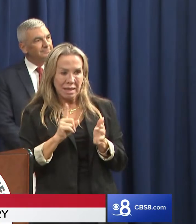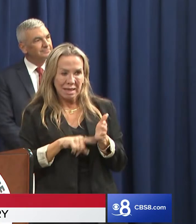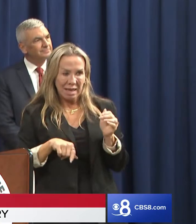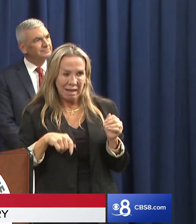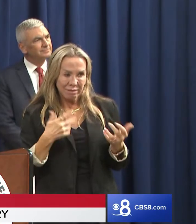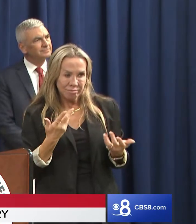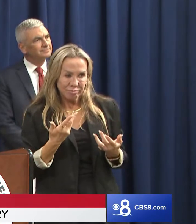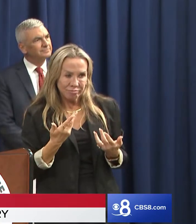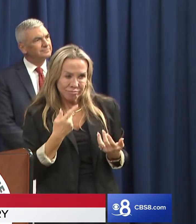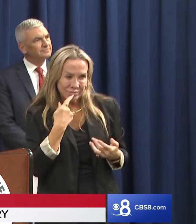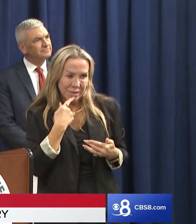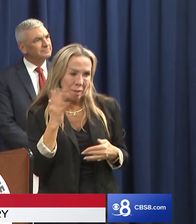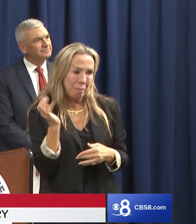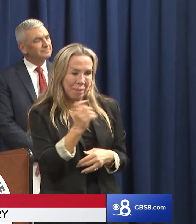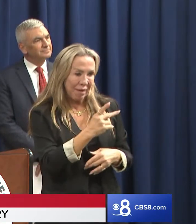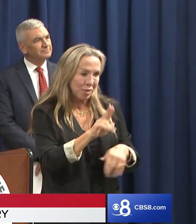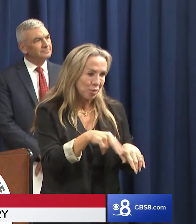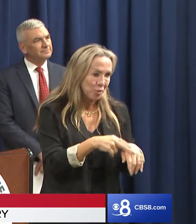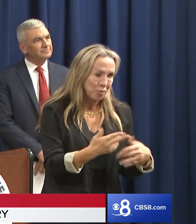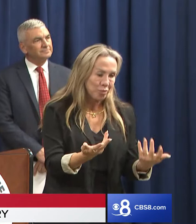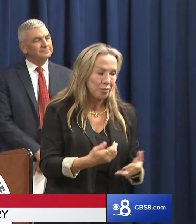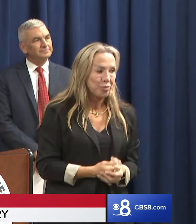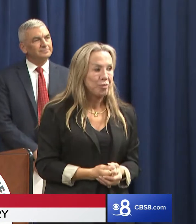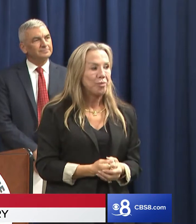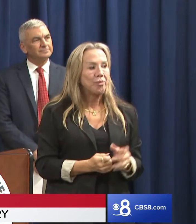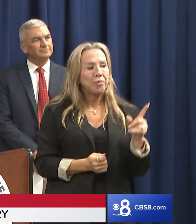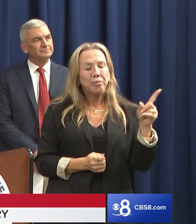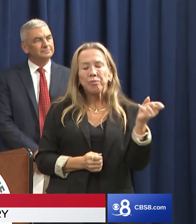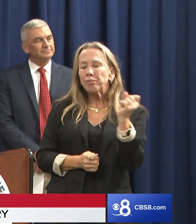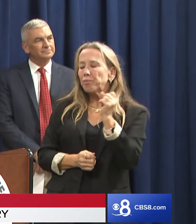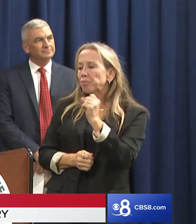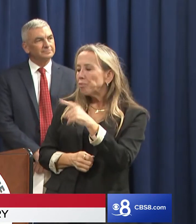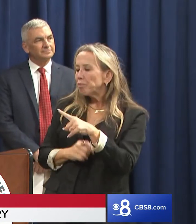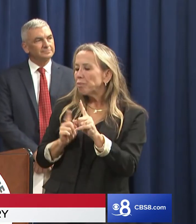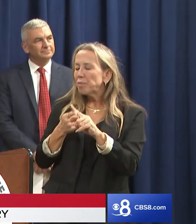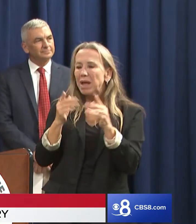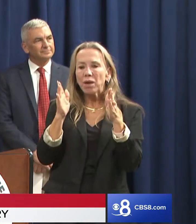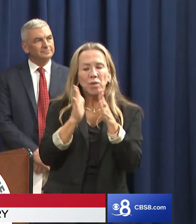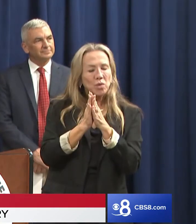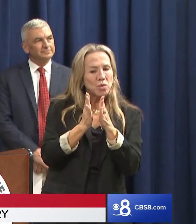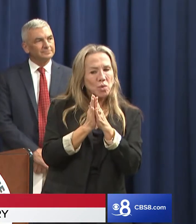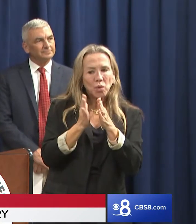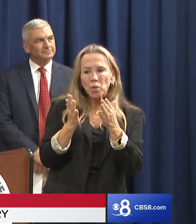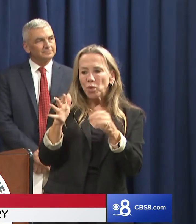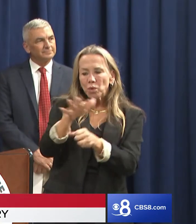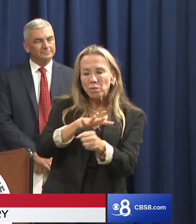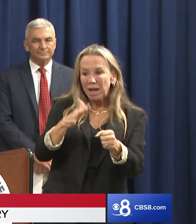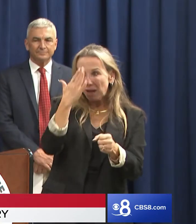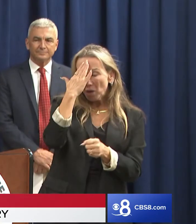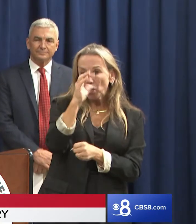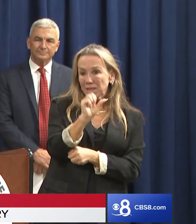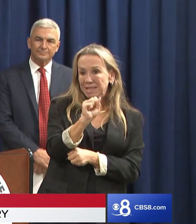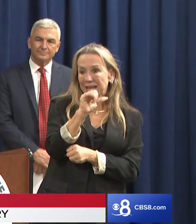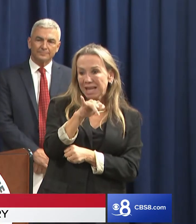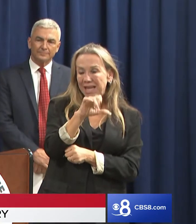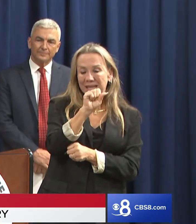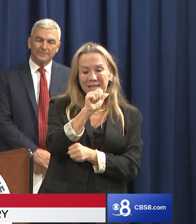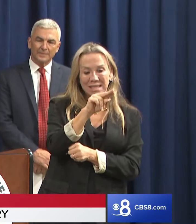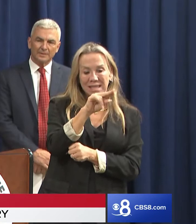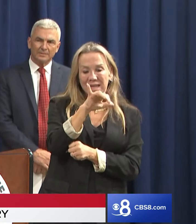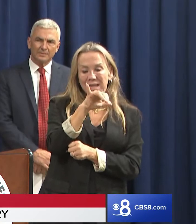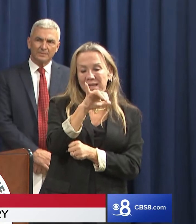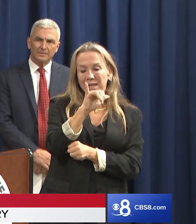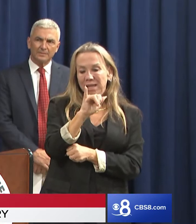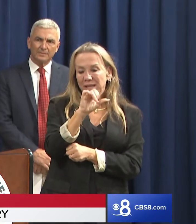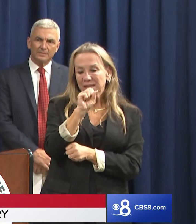Can you touch on school districts? Do you have any information about that? We know San Diego had to, besides close